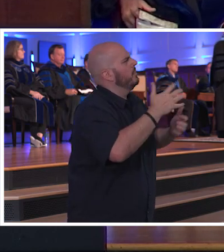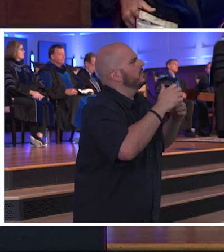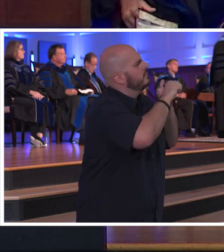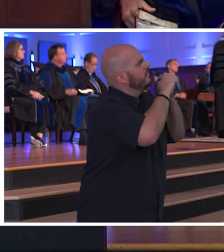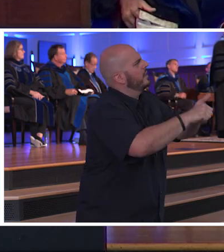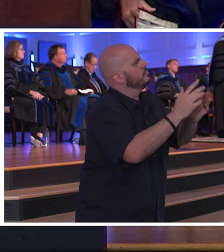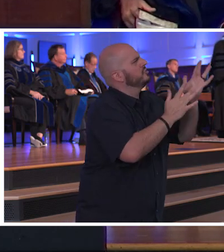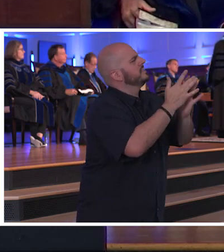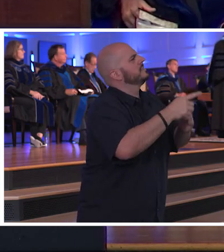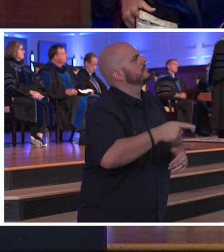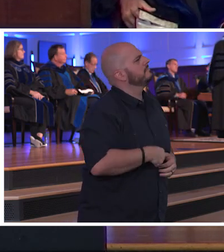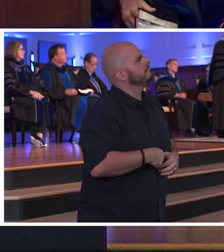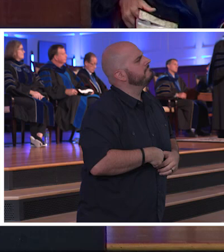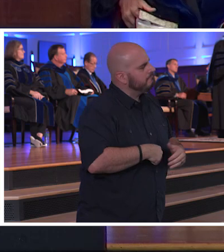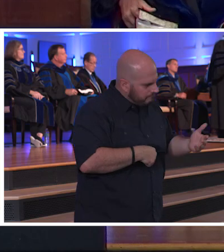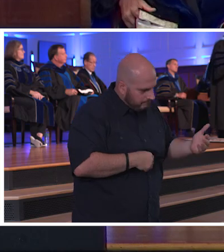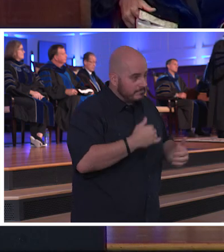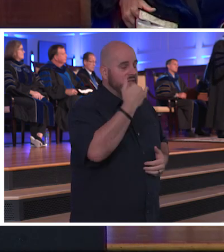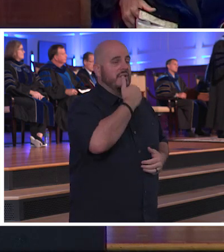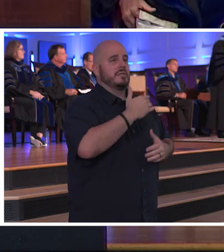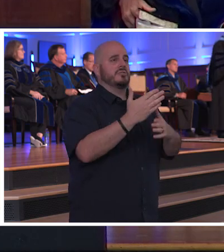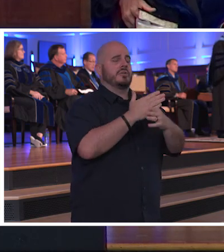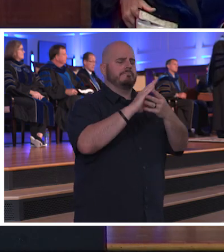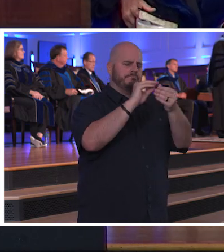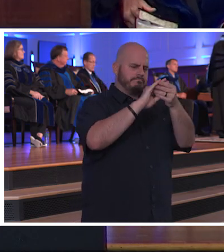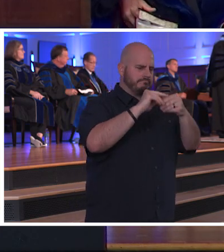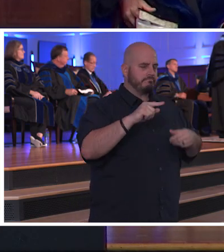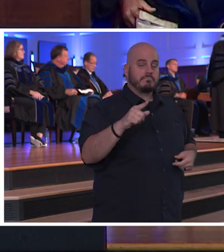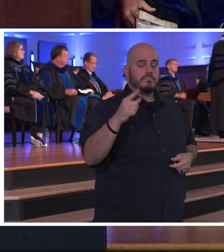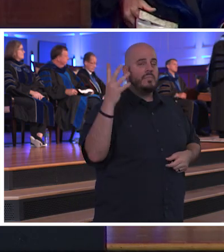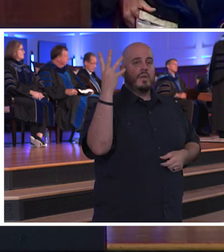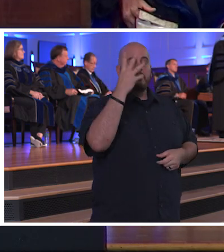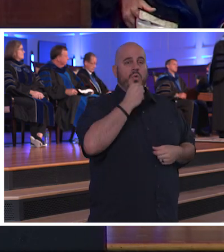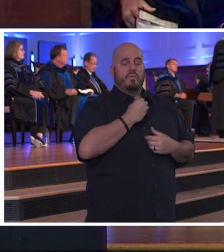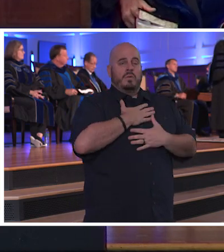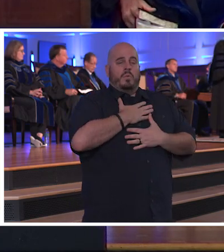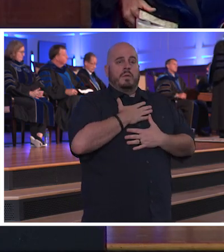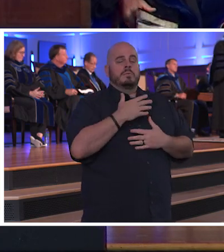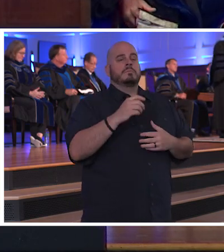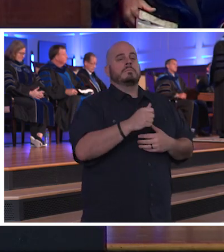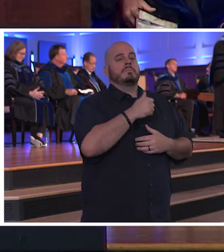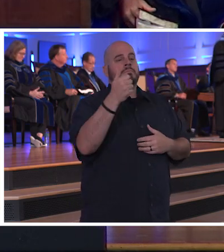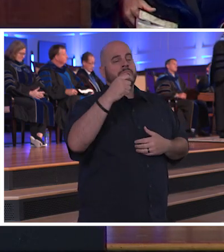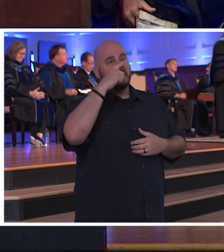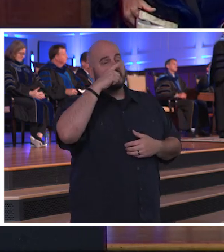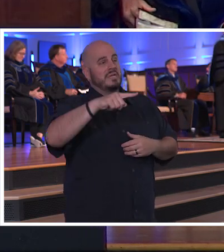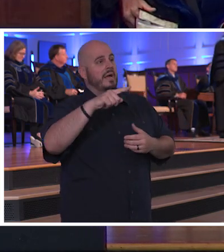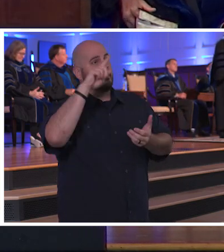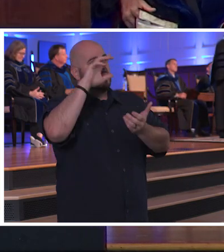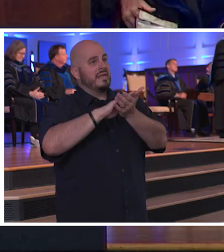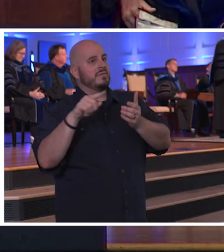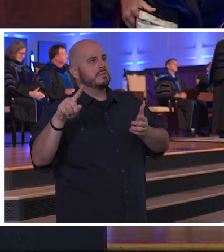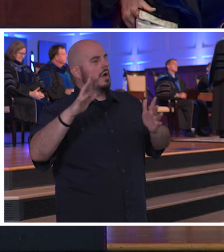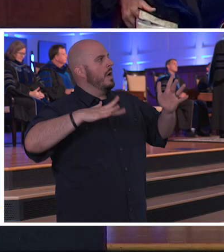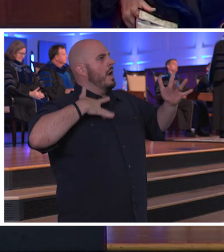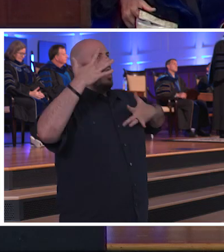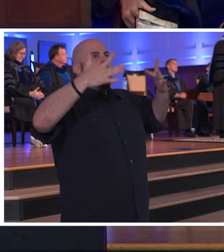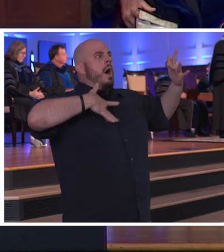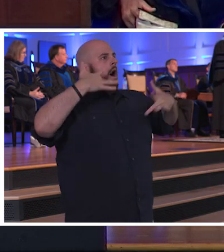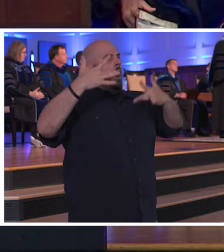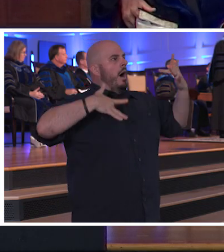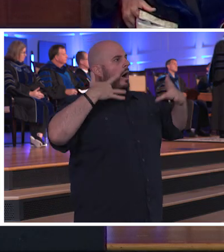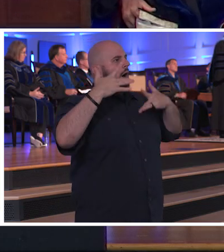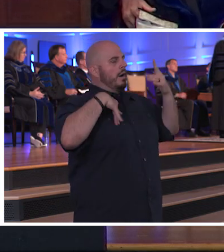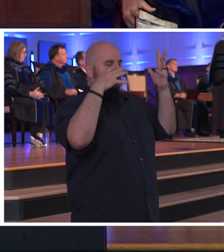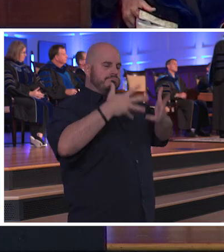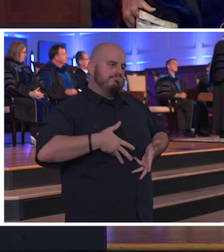Yvette shared that the beautiful thing about her decision was the other Thai believers just rejoiced around her and began to pour their